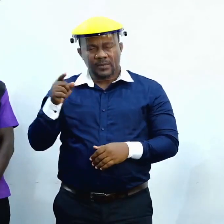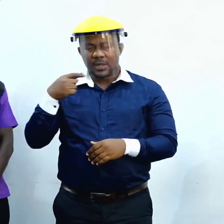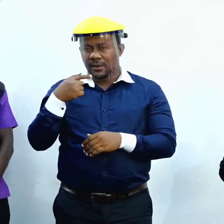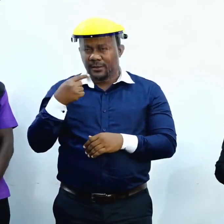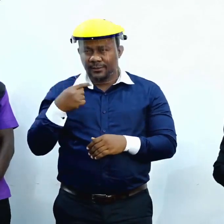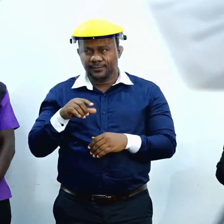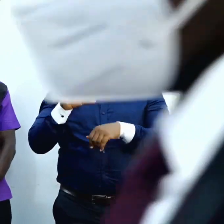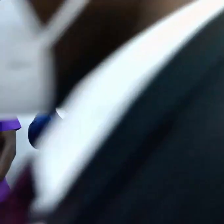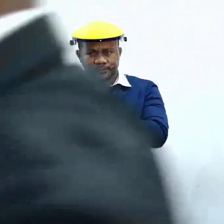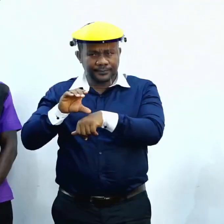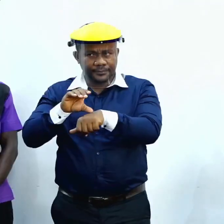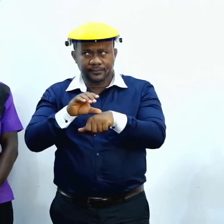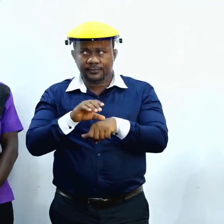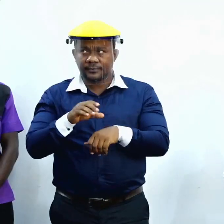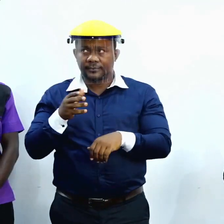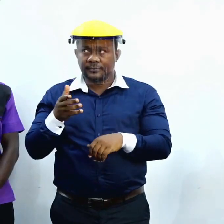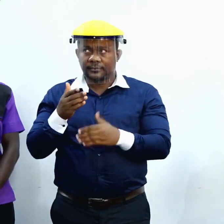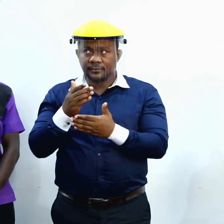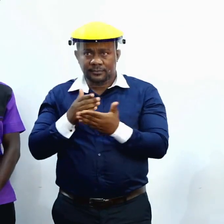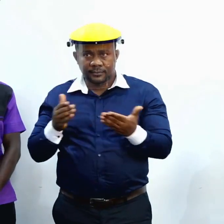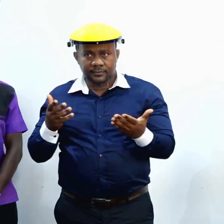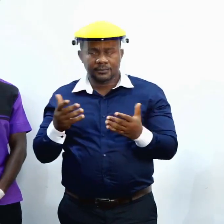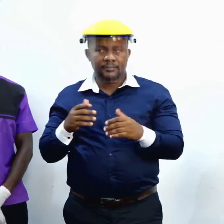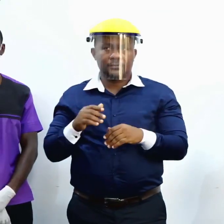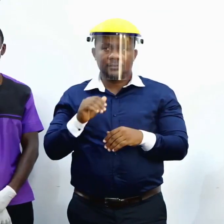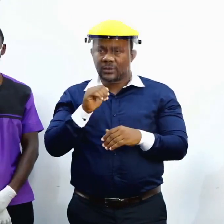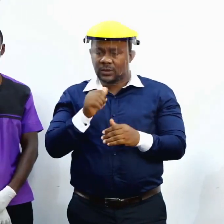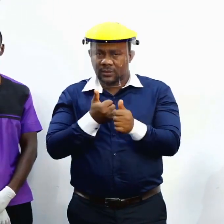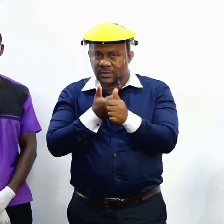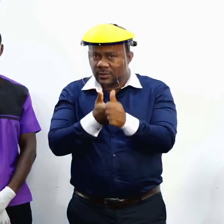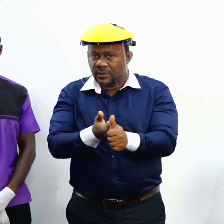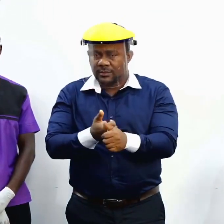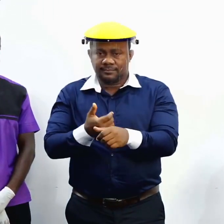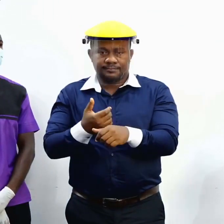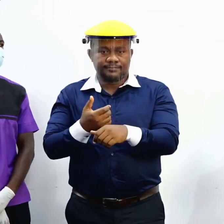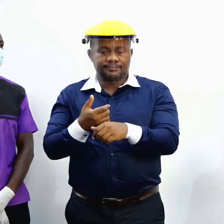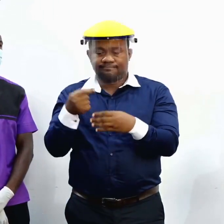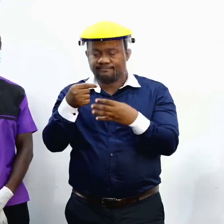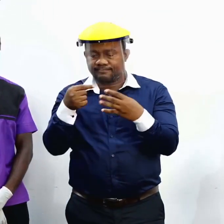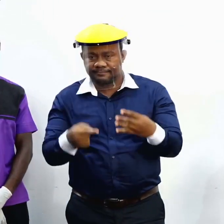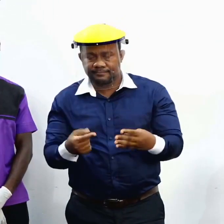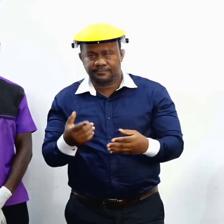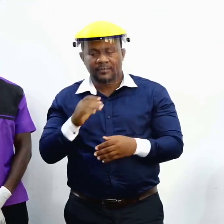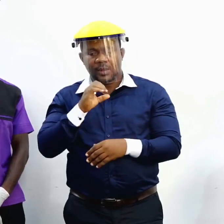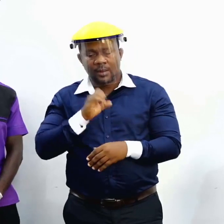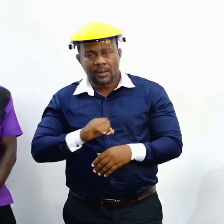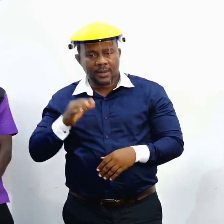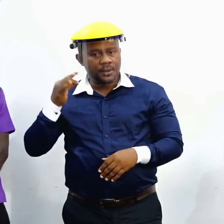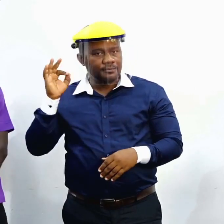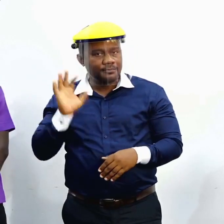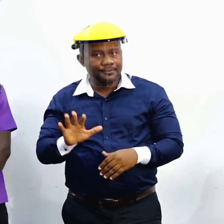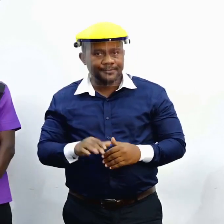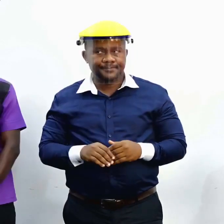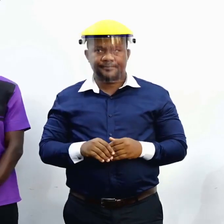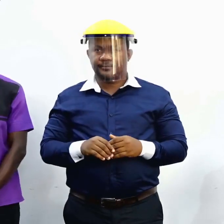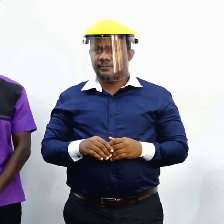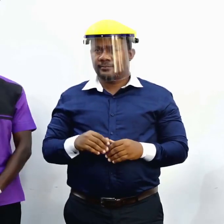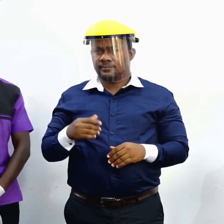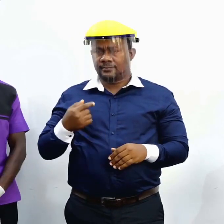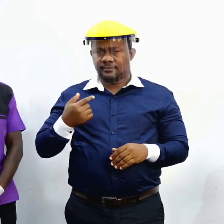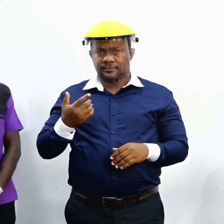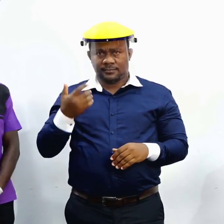clearly some of the churches are not observing the COVID-19 protocols, even with elders and pastors. Are there any